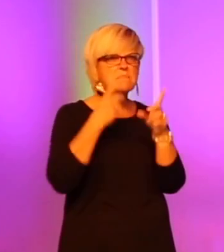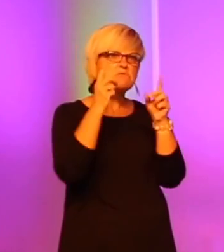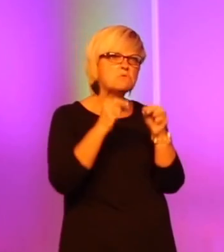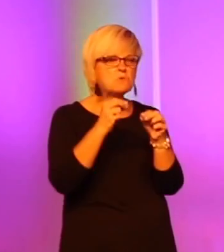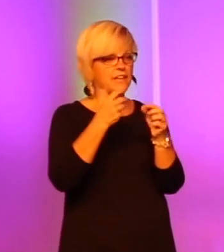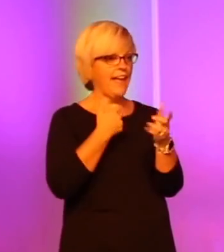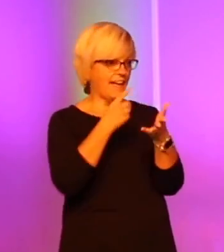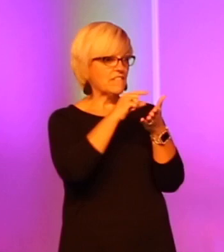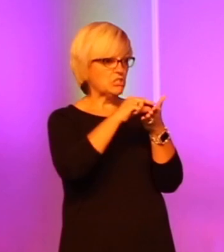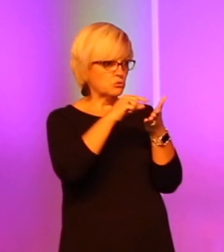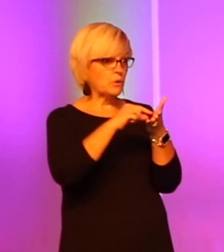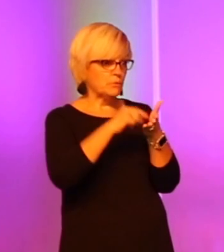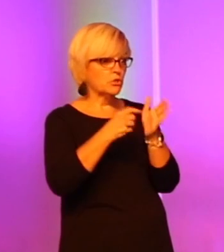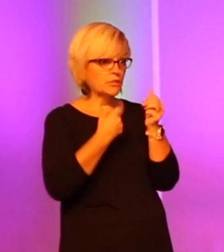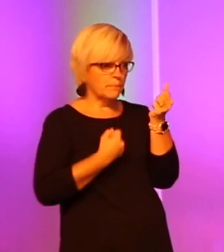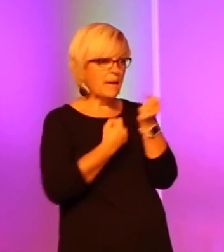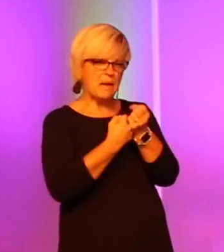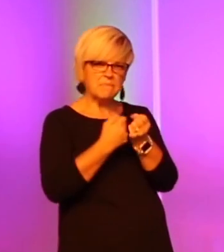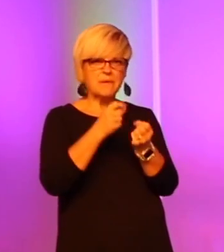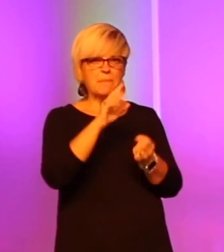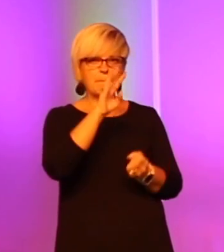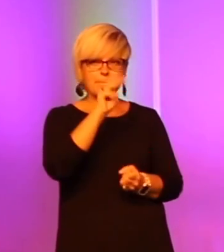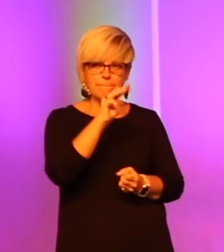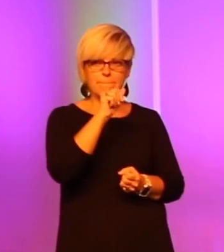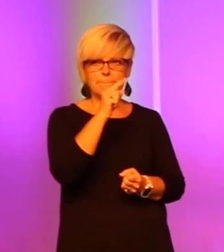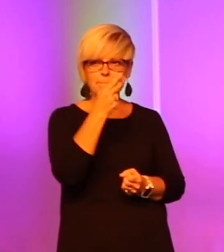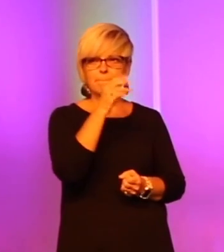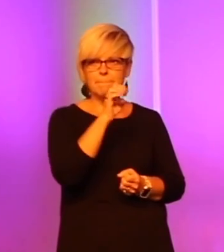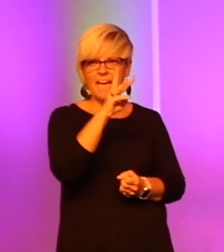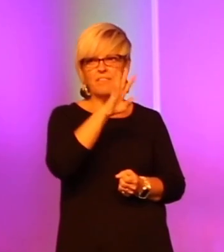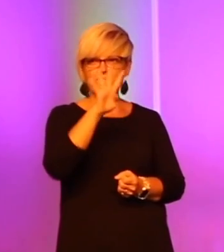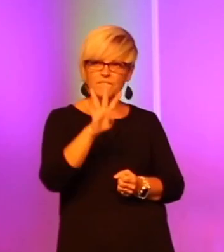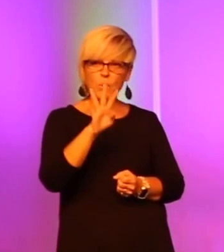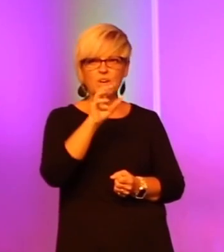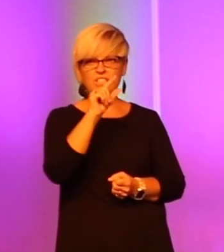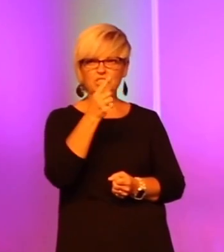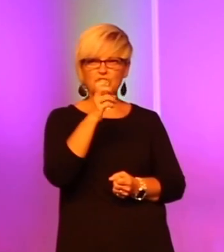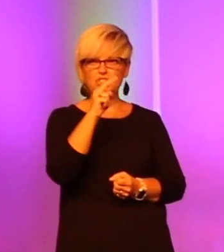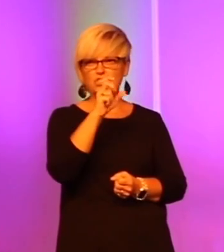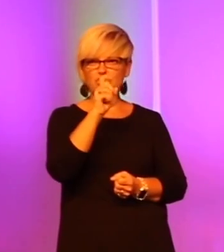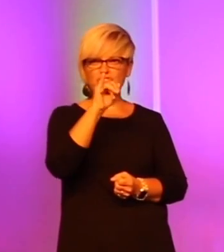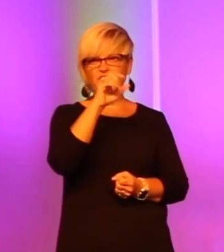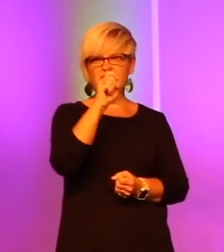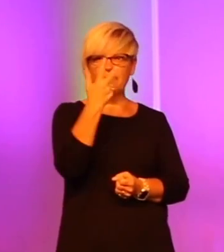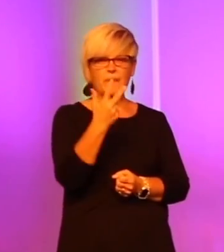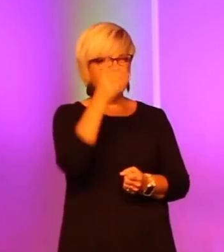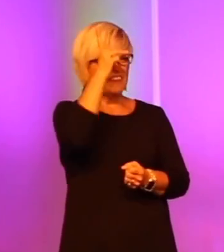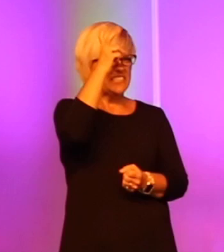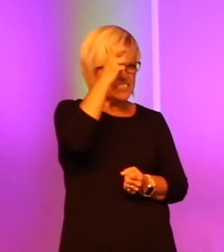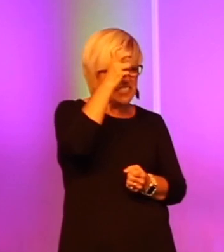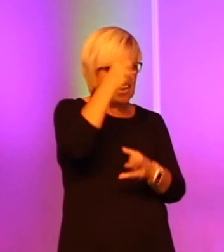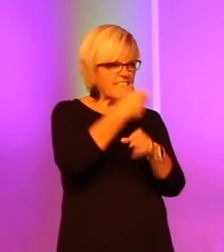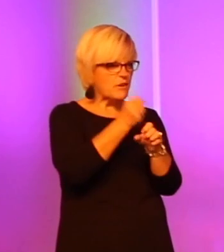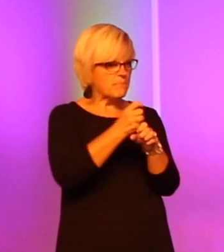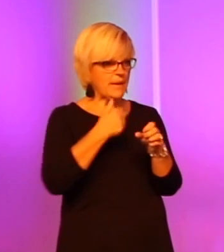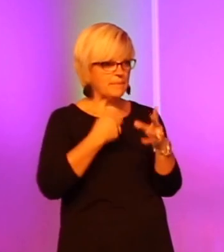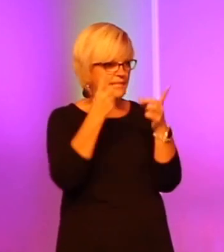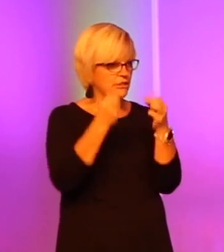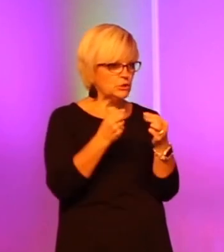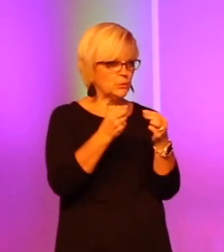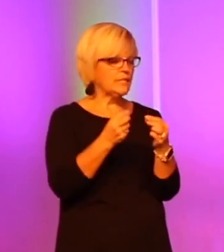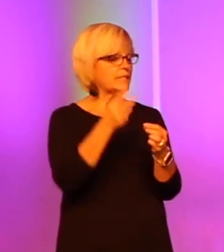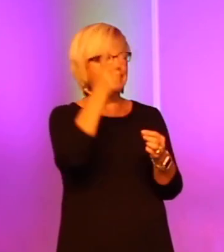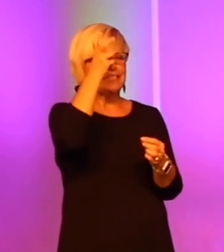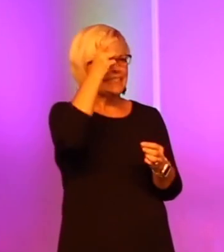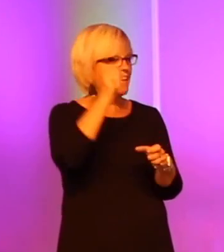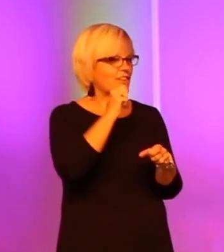about it last week. Matthew 4, the devil made me do it. Genesis 3, the devil made me do it. And the devil doesn't make anyone do